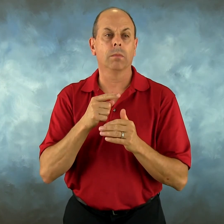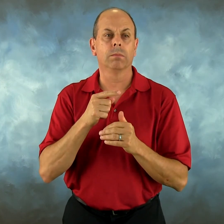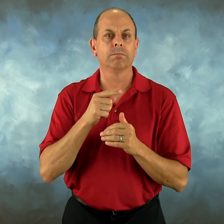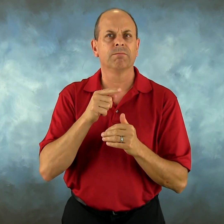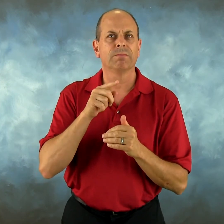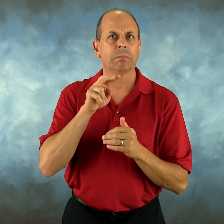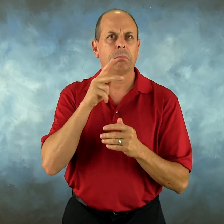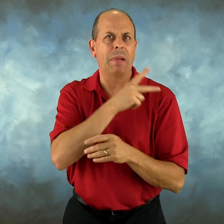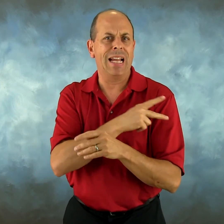down.